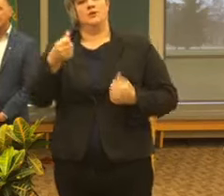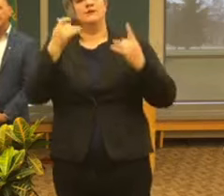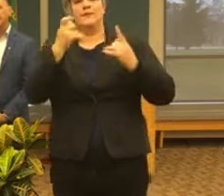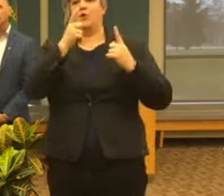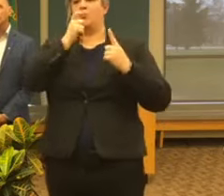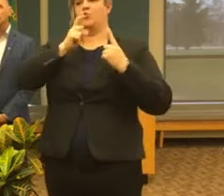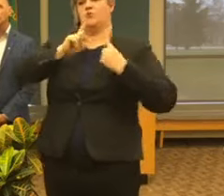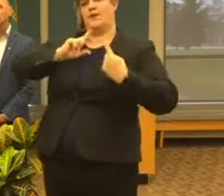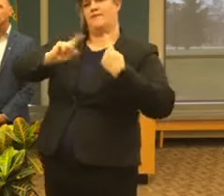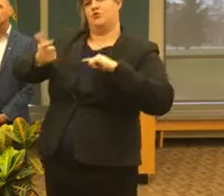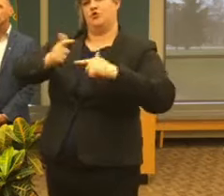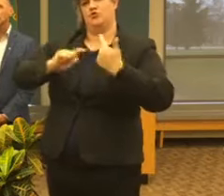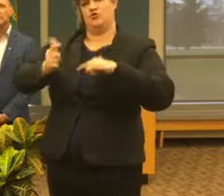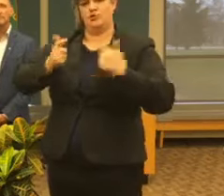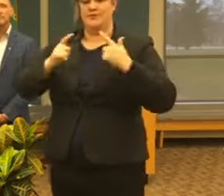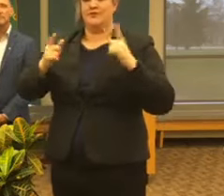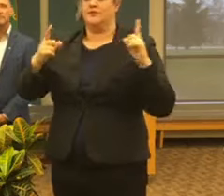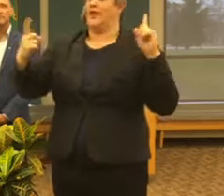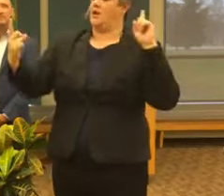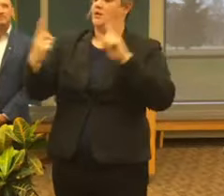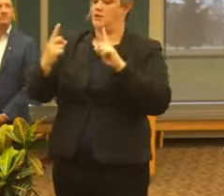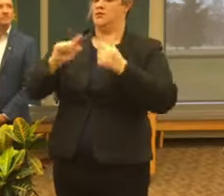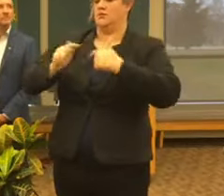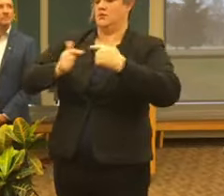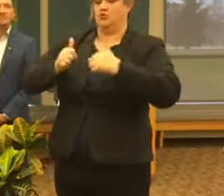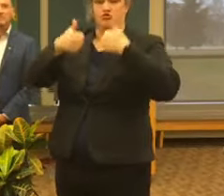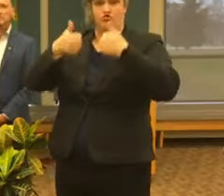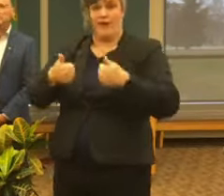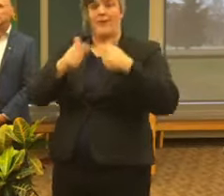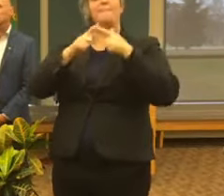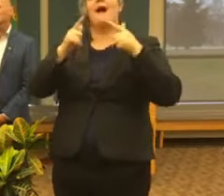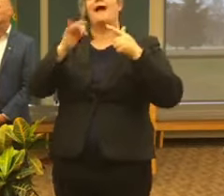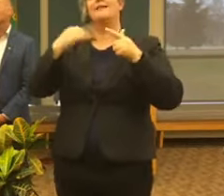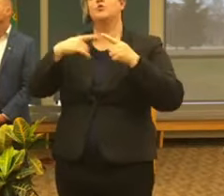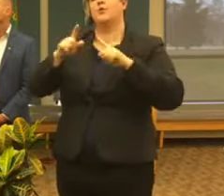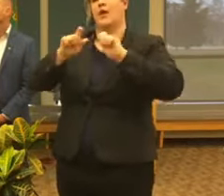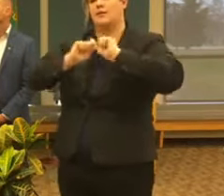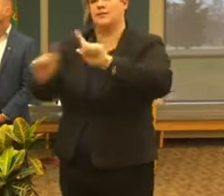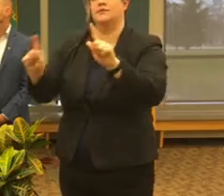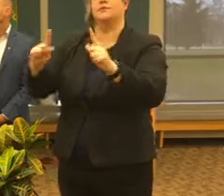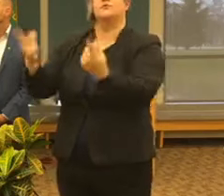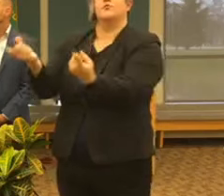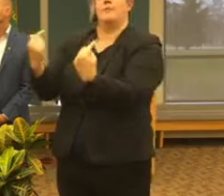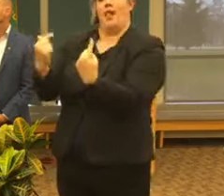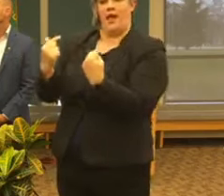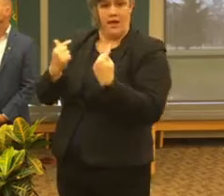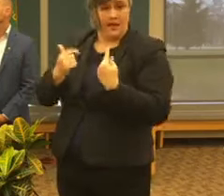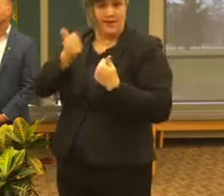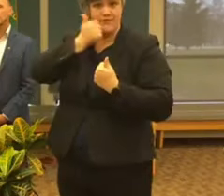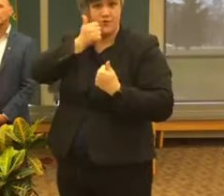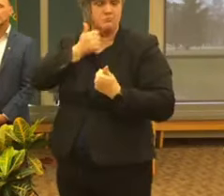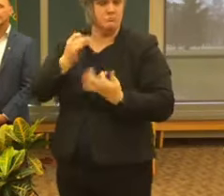conversation, obviously that helps, but that's not necessary as long as you're asking those questions on a daily basis.